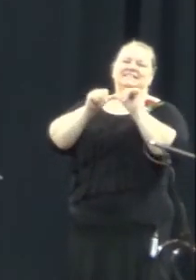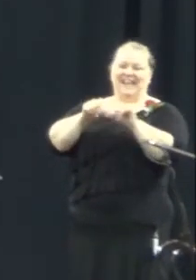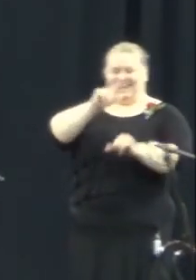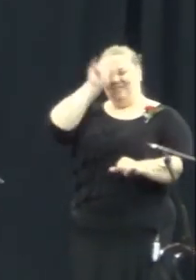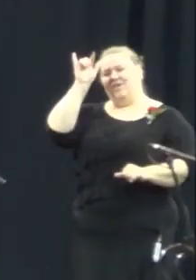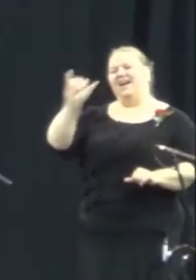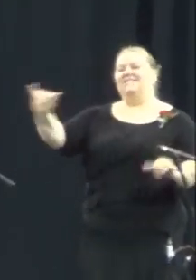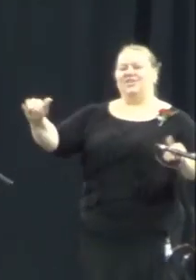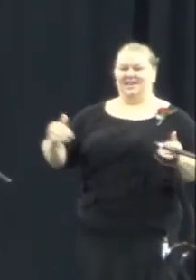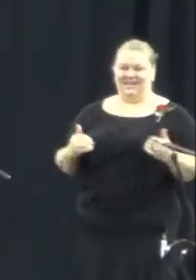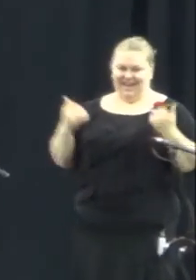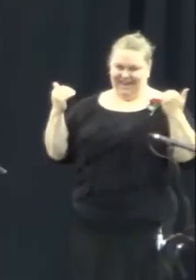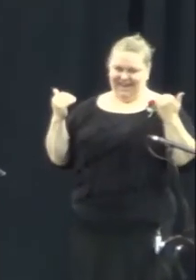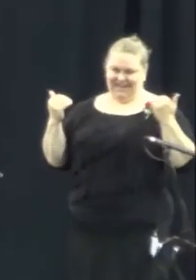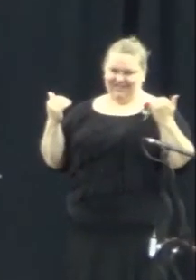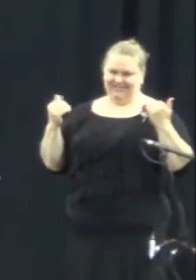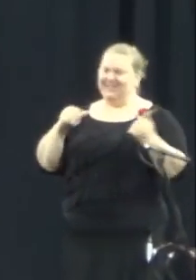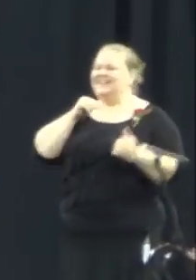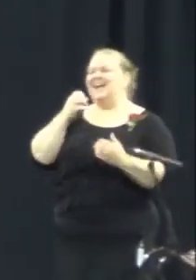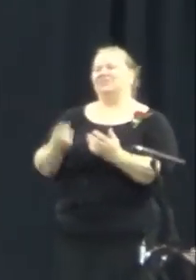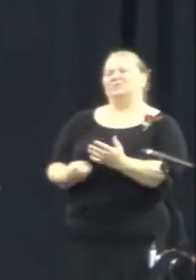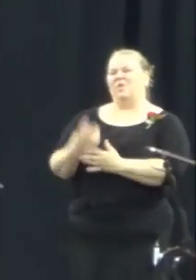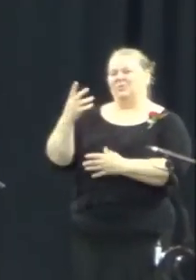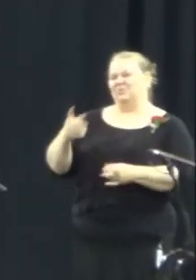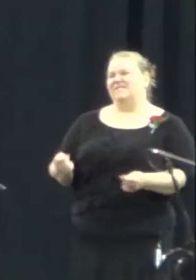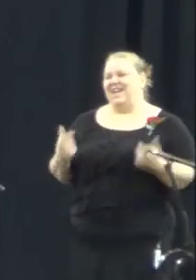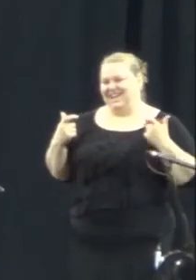young, and not to grow up so fast.